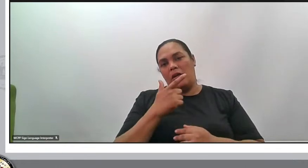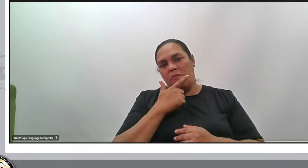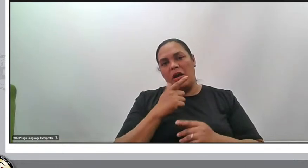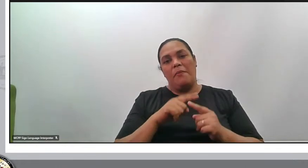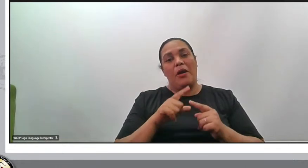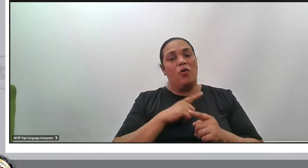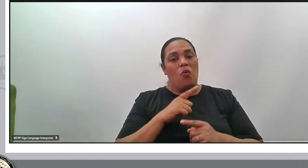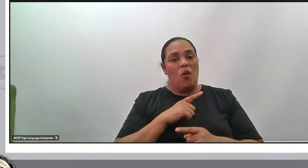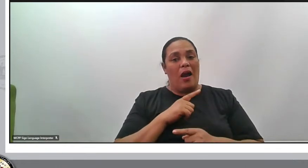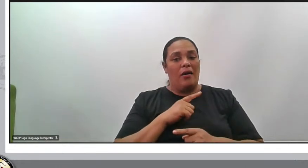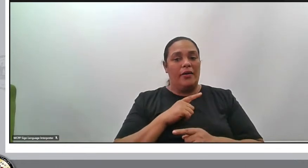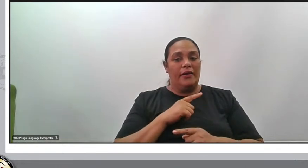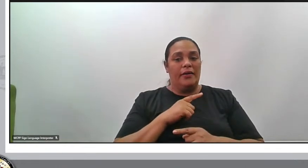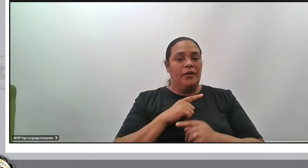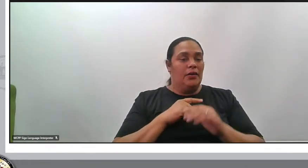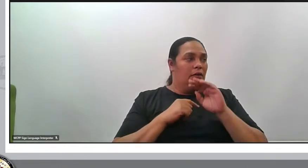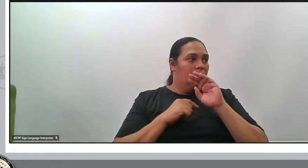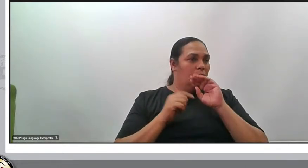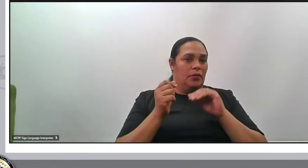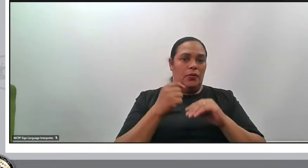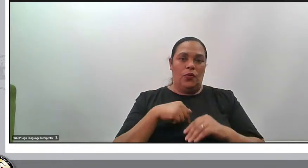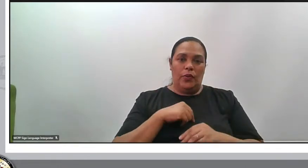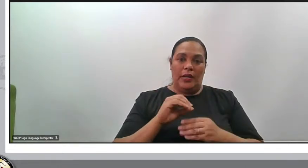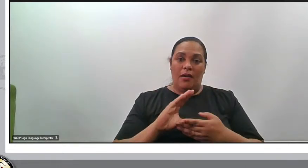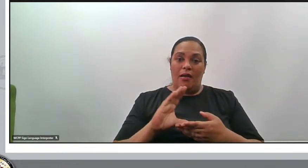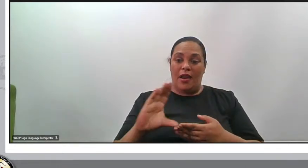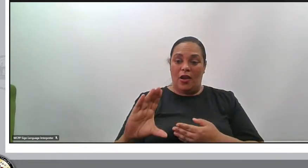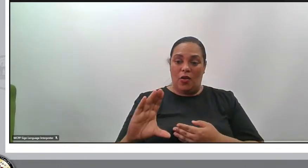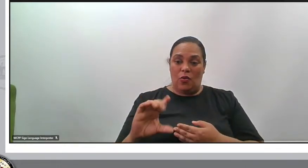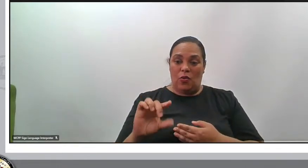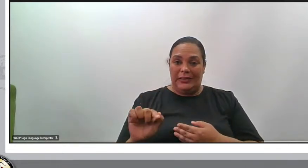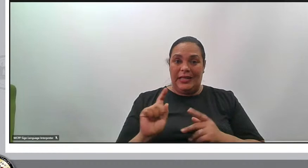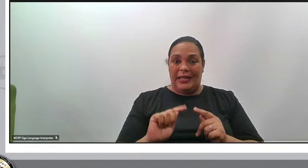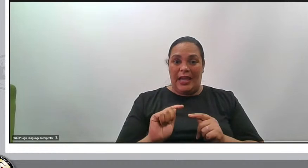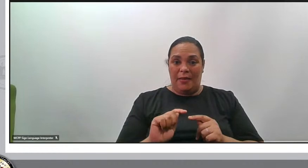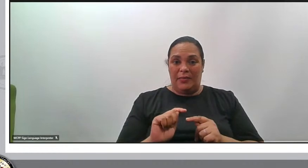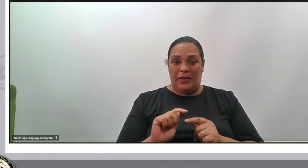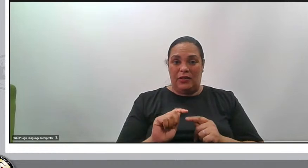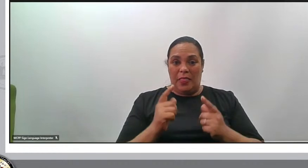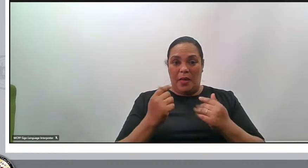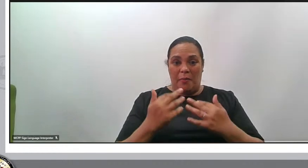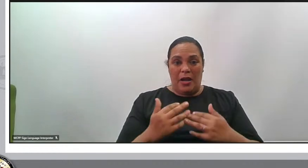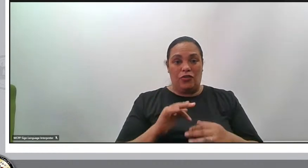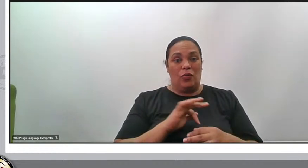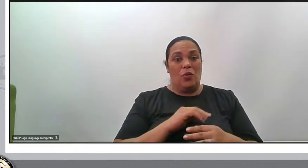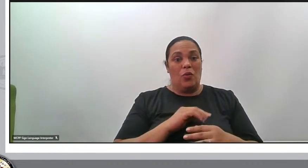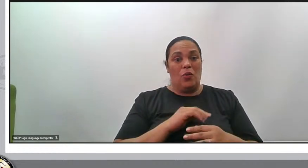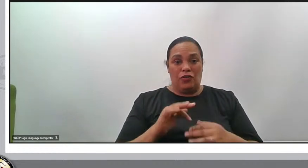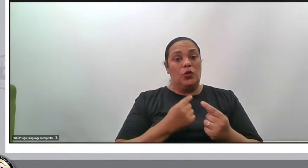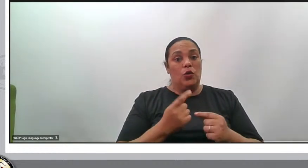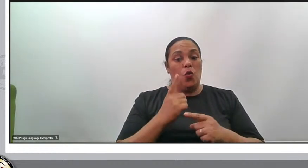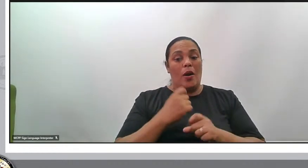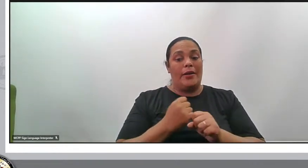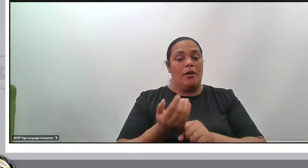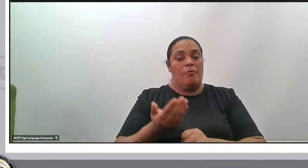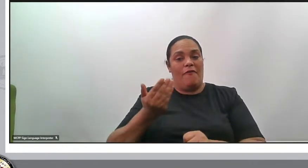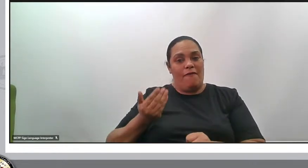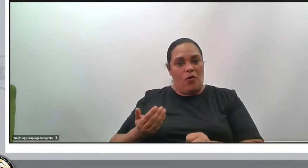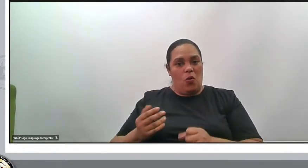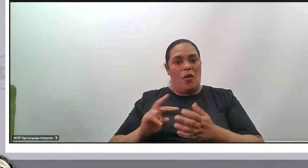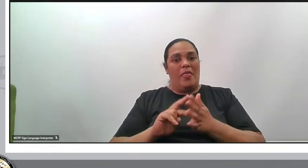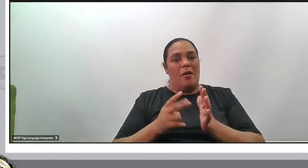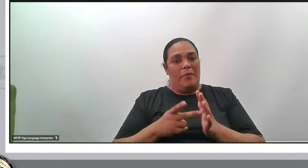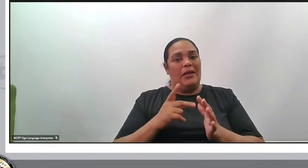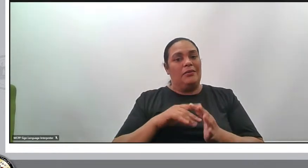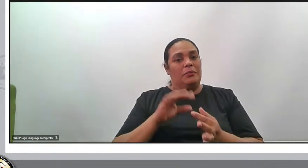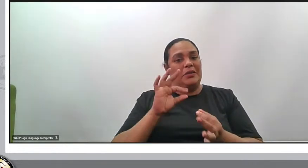reason specifically we actually allocate the main reason we allocate all to Cape Town Metro is the budget is normally done the year before, and our planning specifically with